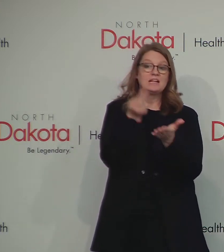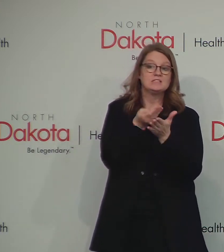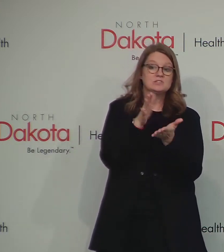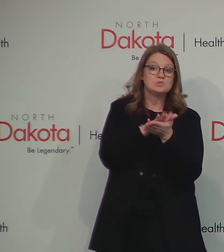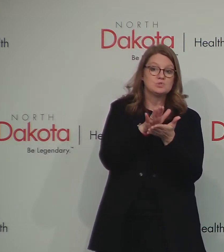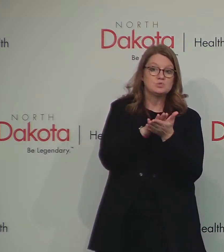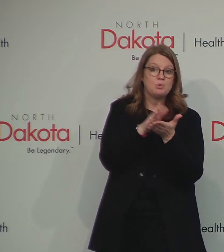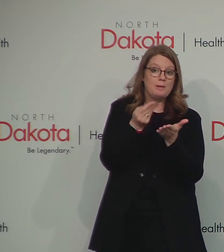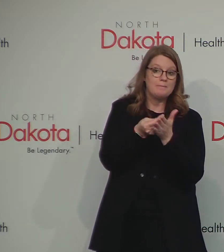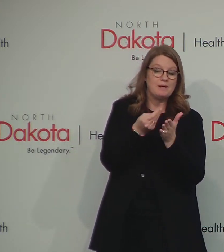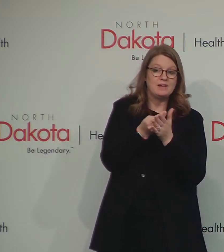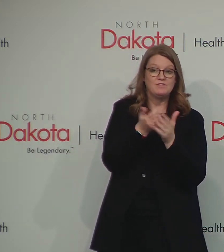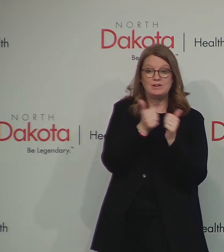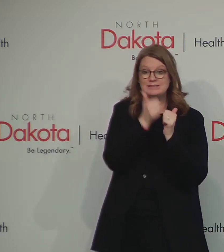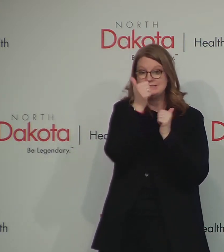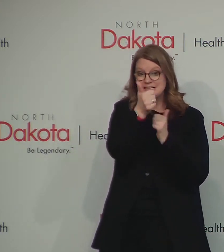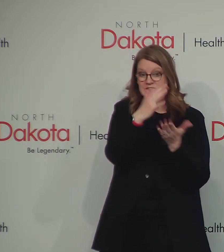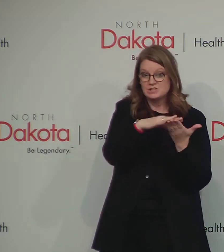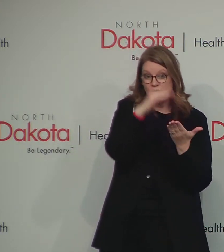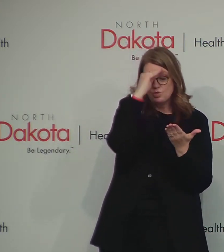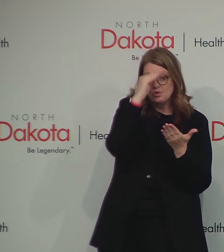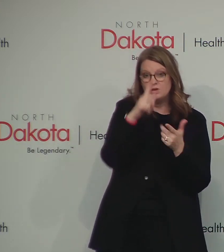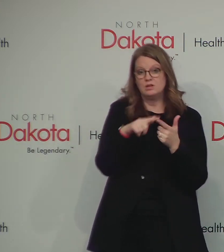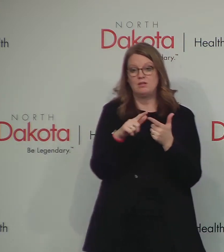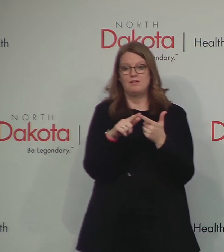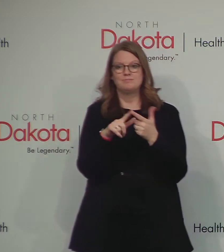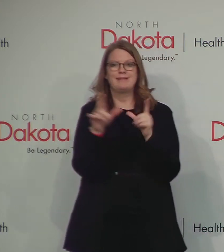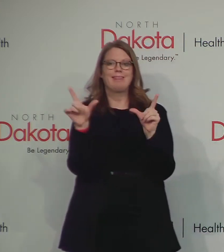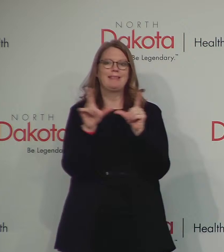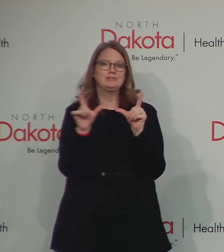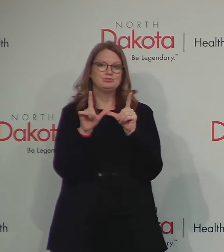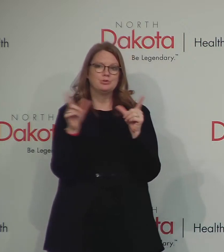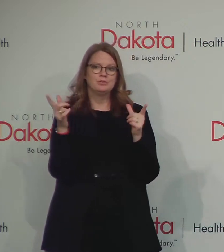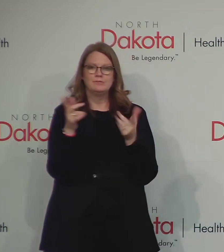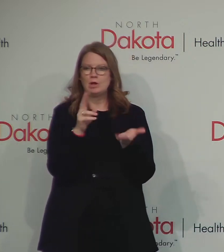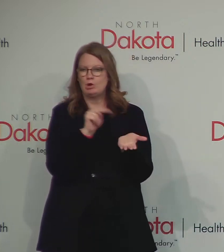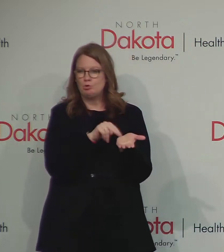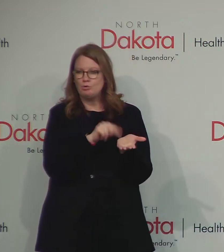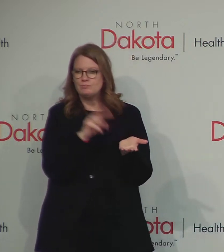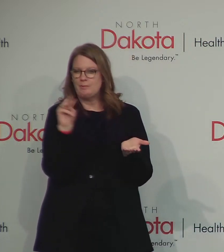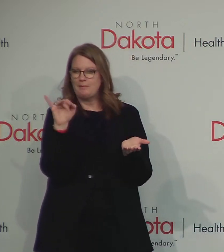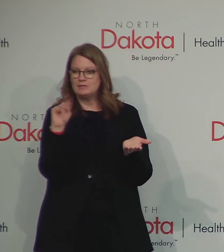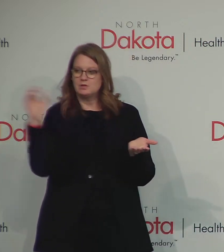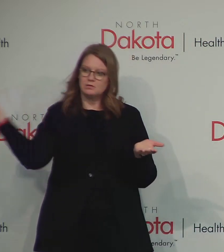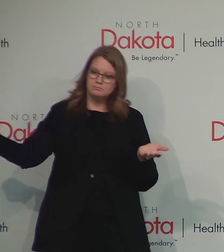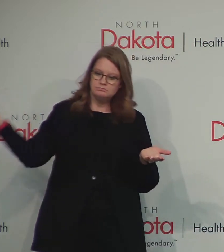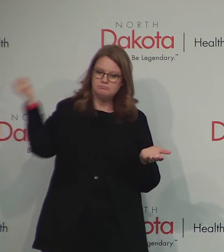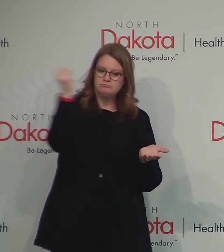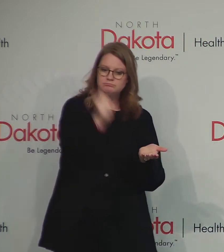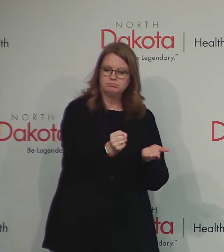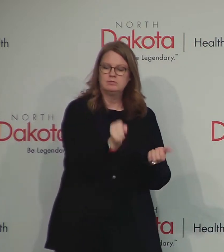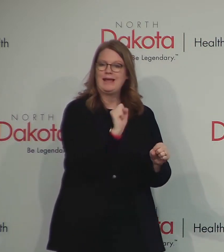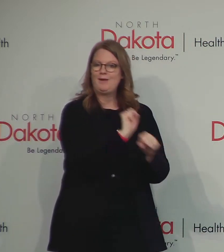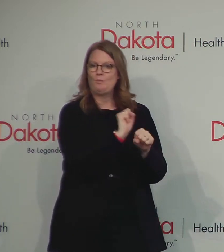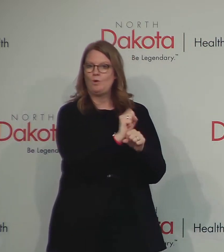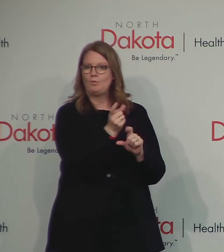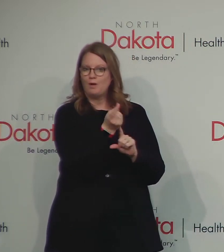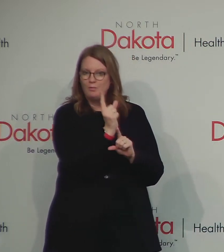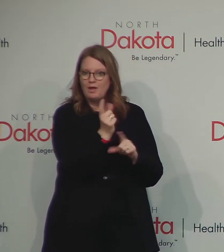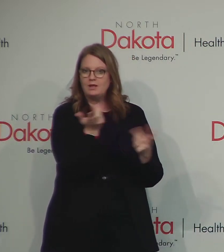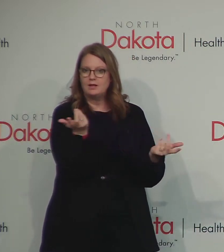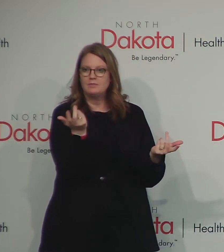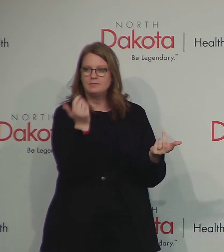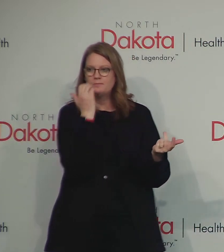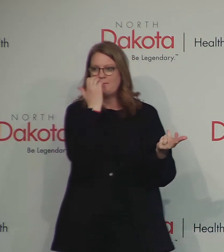funding for distance learning, whether that's licensure, say for a nurse from Minnesota being able to work in North Dakota.